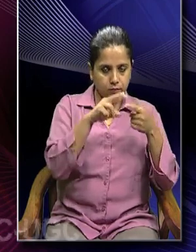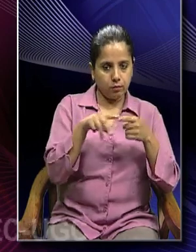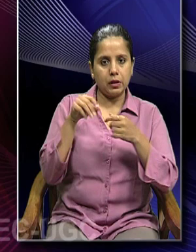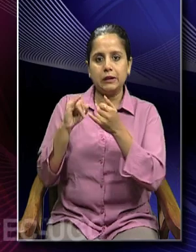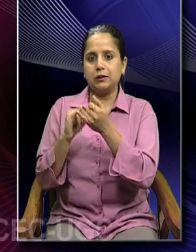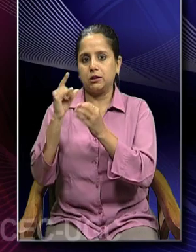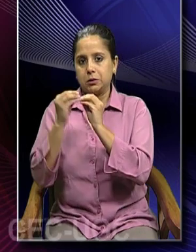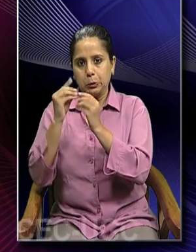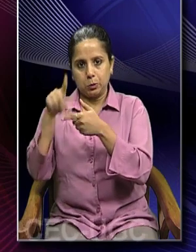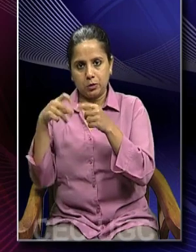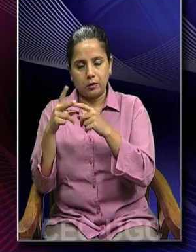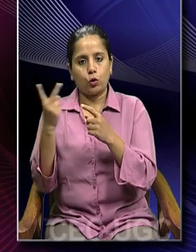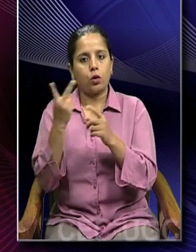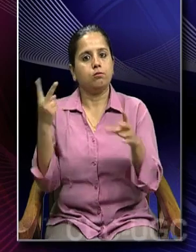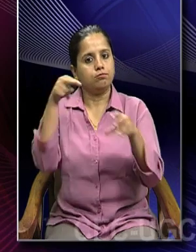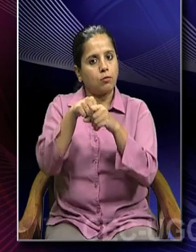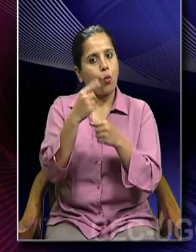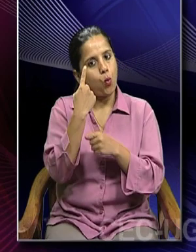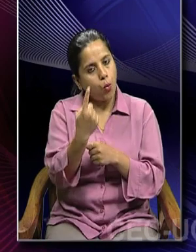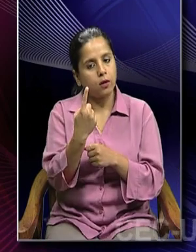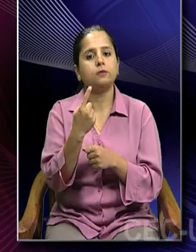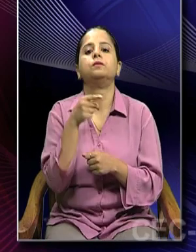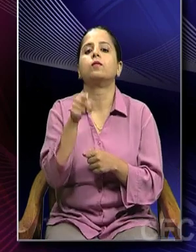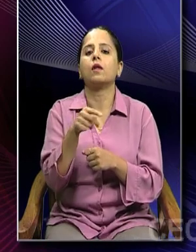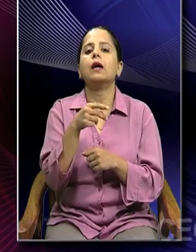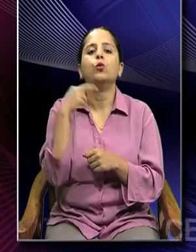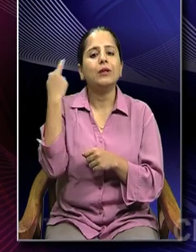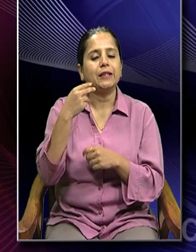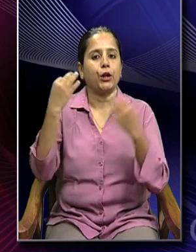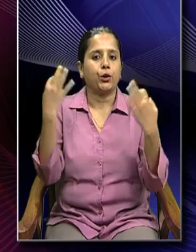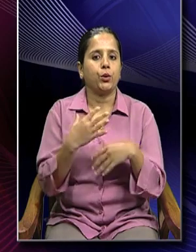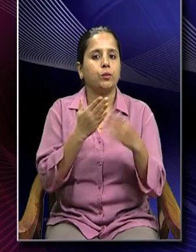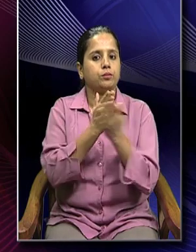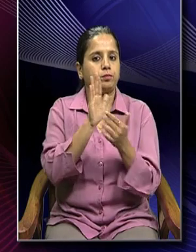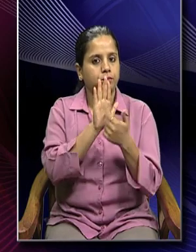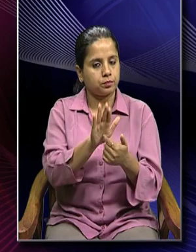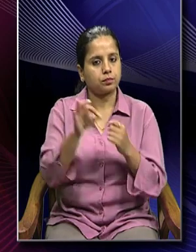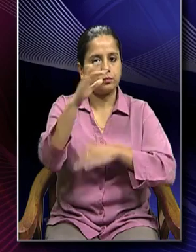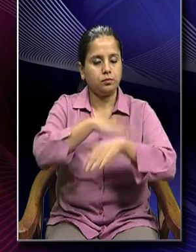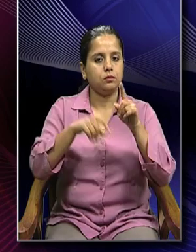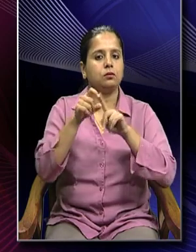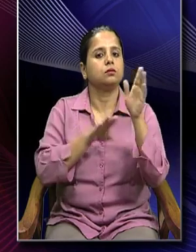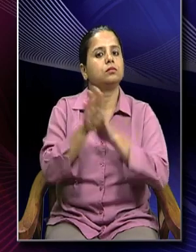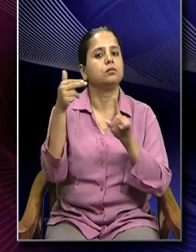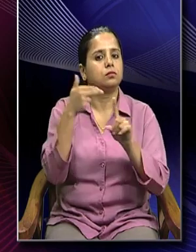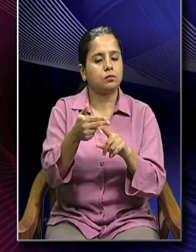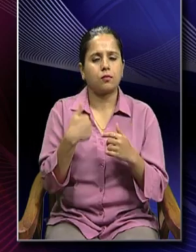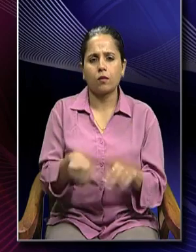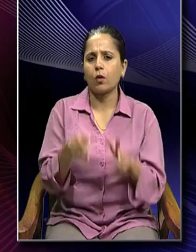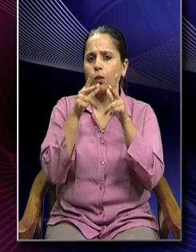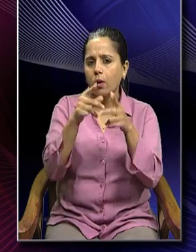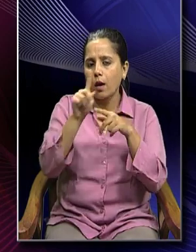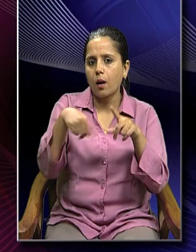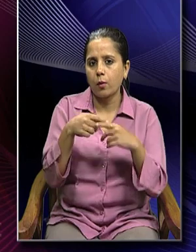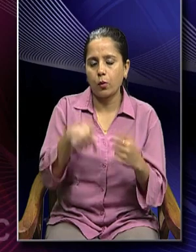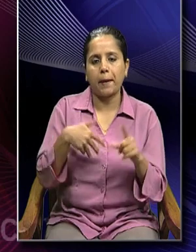both in one, and that is why it is regarded as a new dimension of organizational development. So, I will be telling you briefly